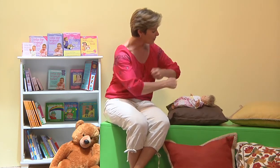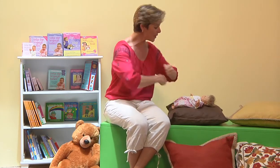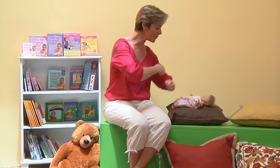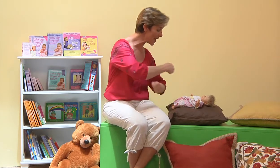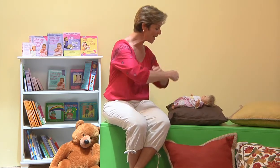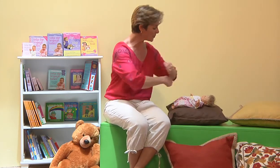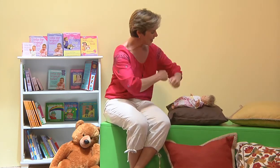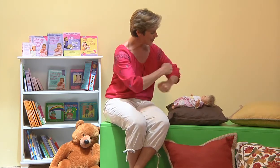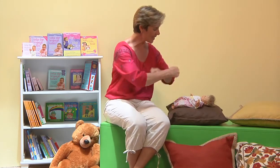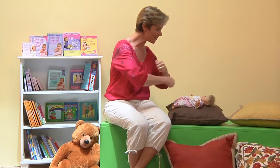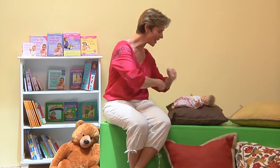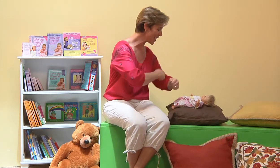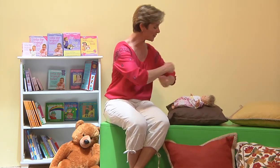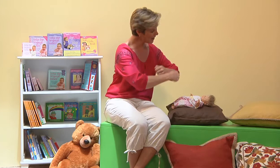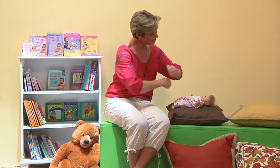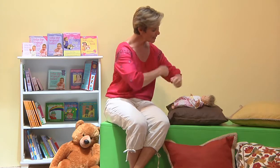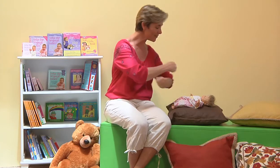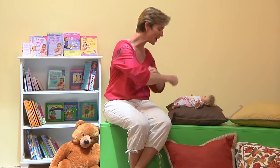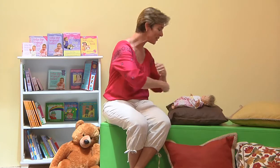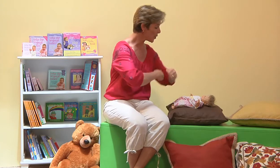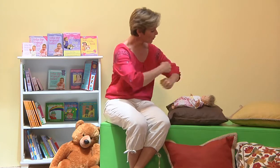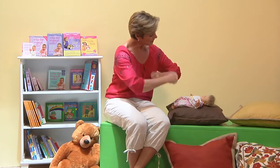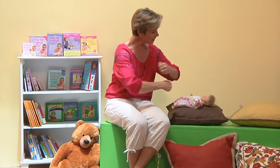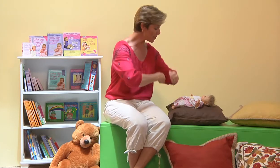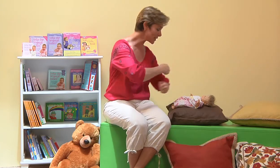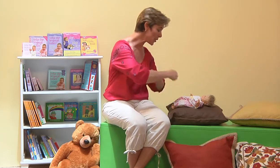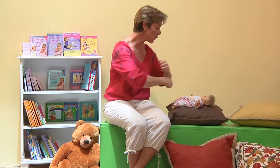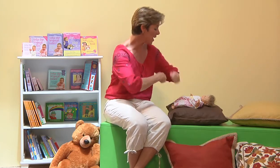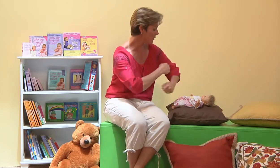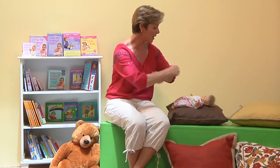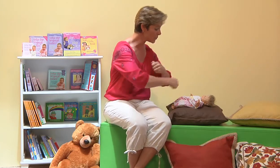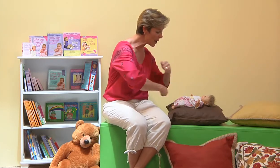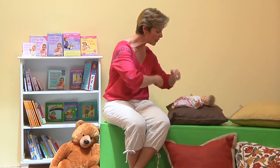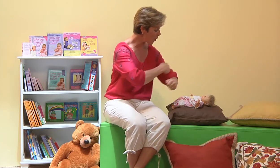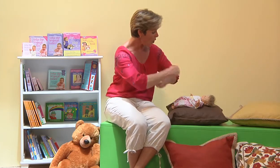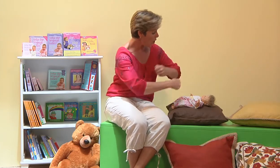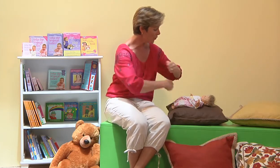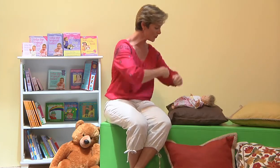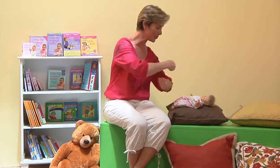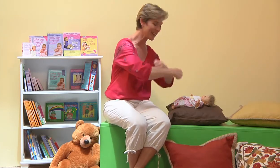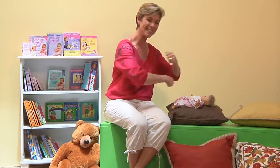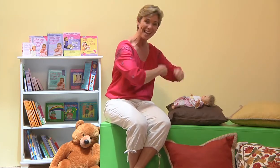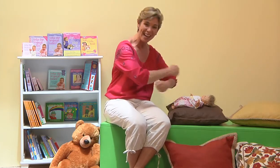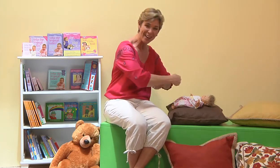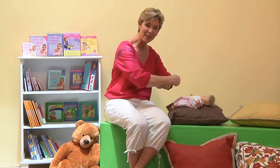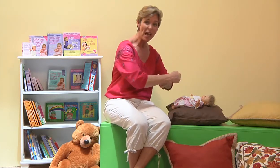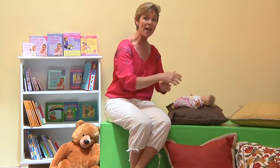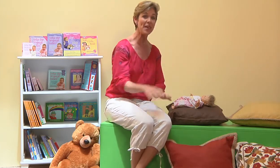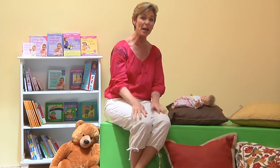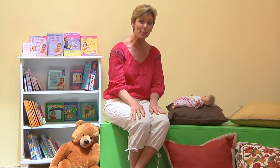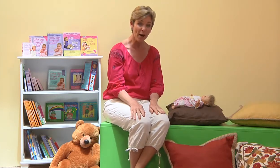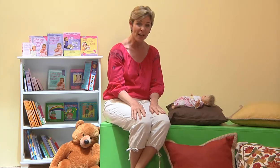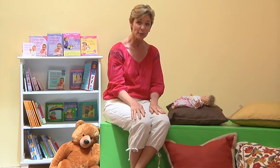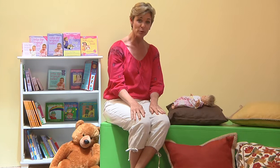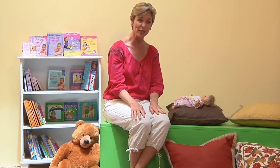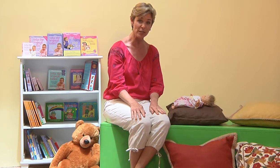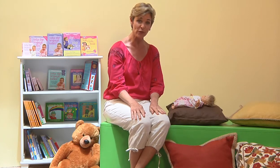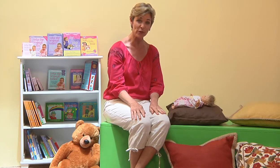and round, round and round, round and round. Wheels on the bus go round and round, all through the town. And then I'd pause between each verse